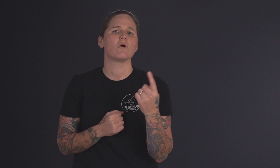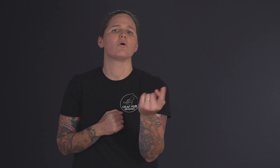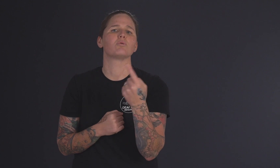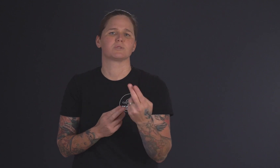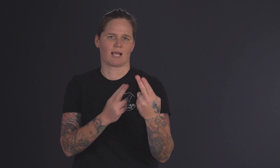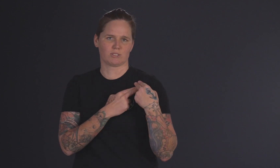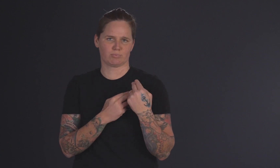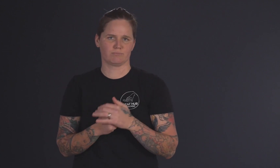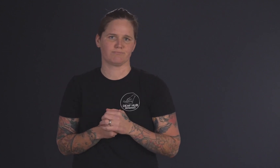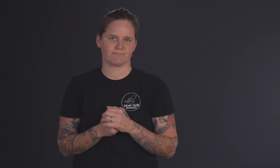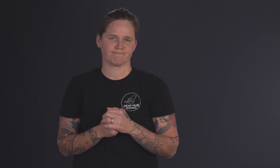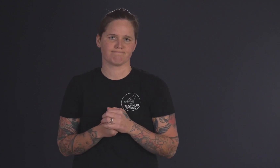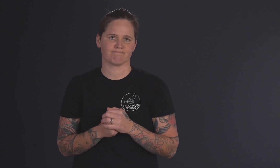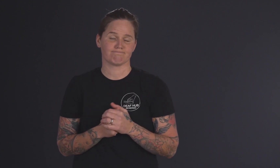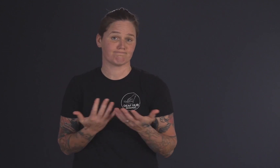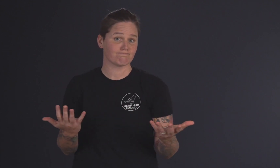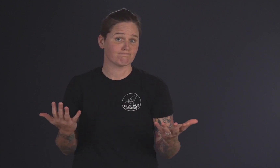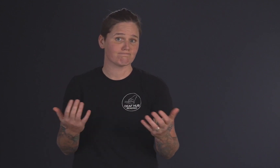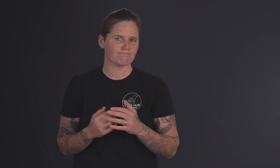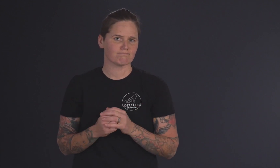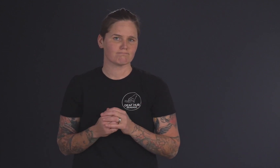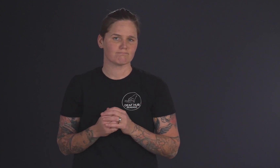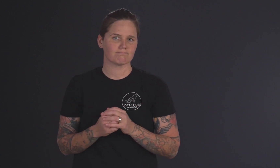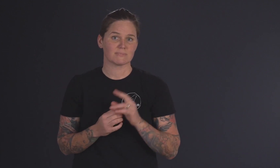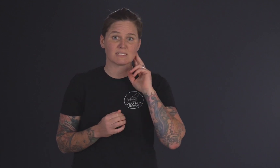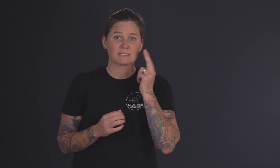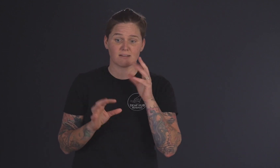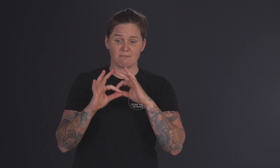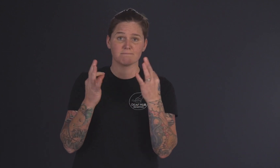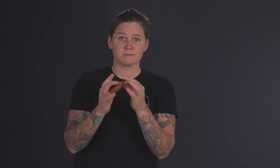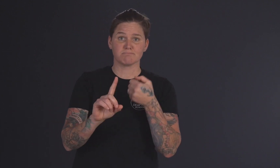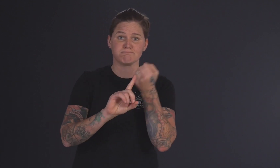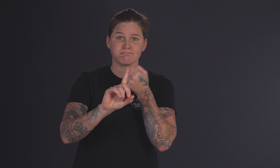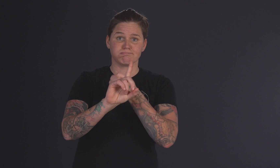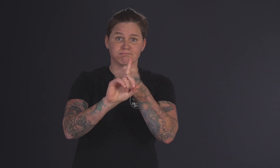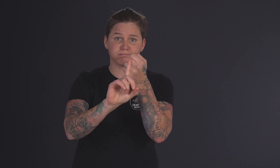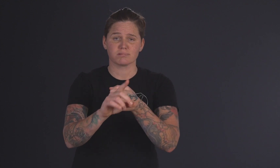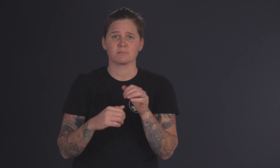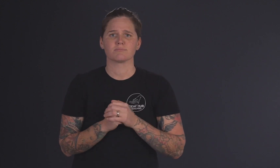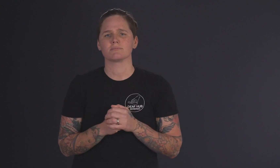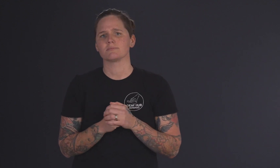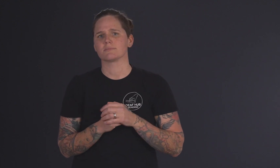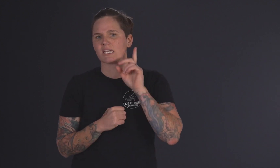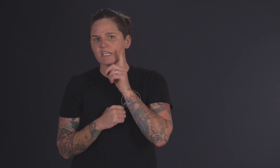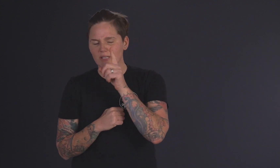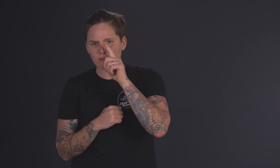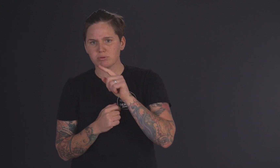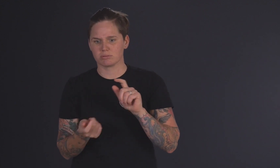is accountable? Is it deaf organisations to advocate for our rights? Is it the wider hearing community